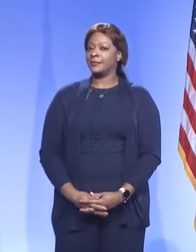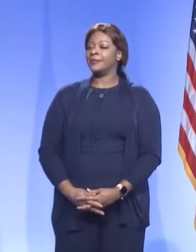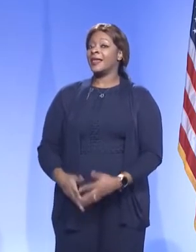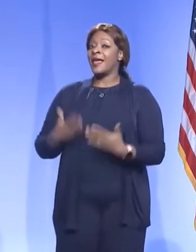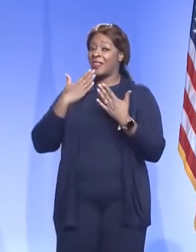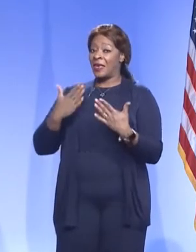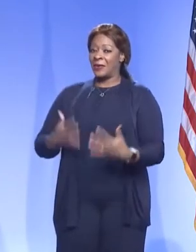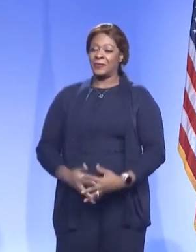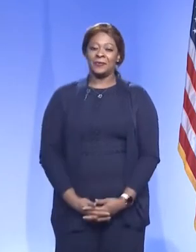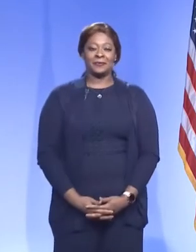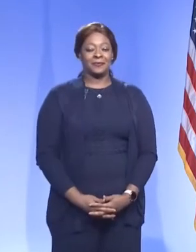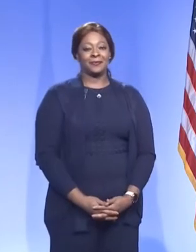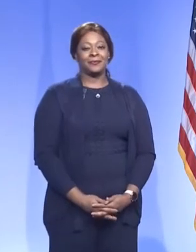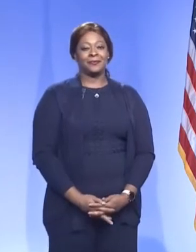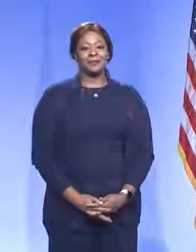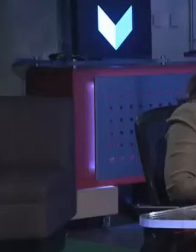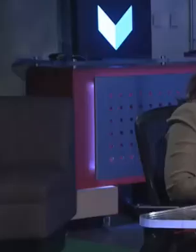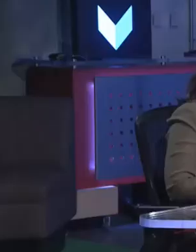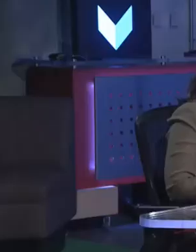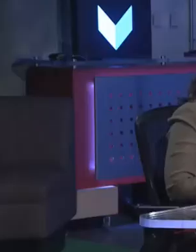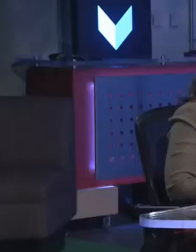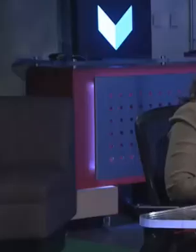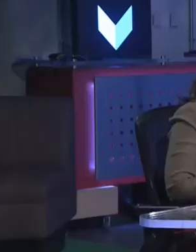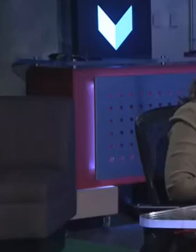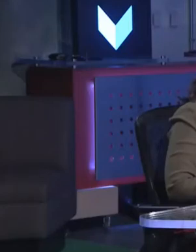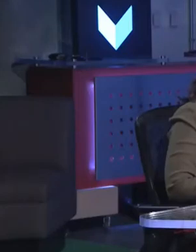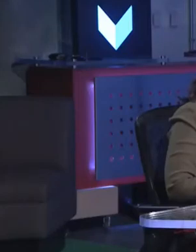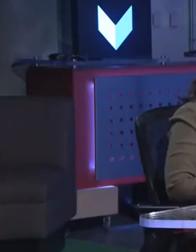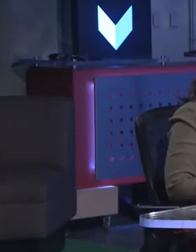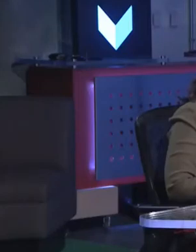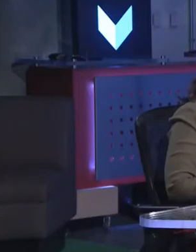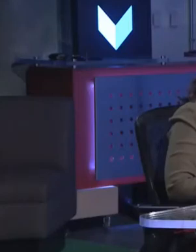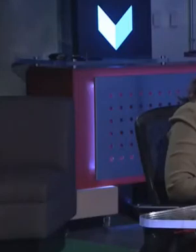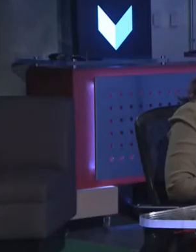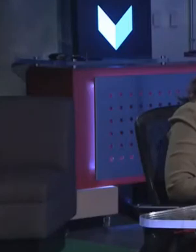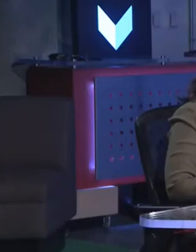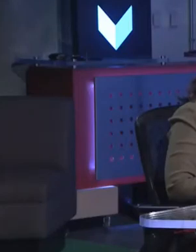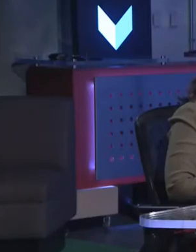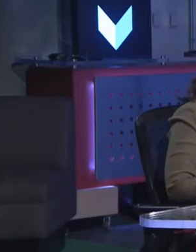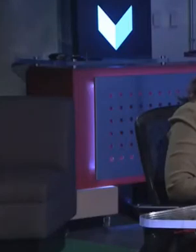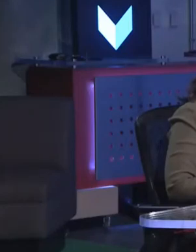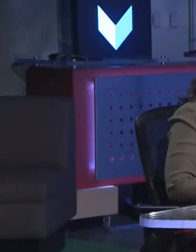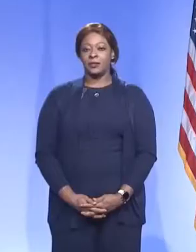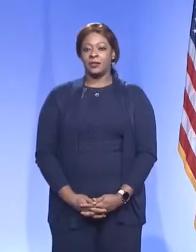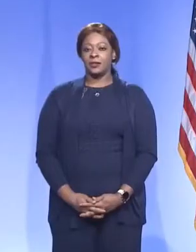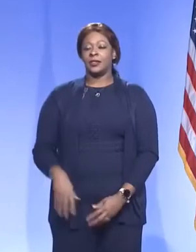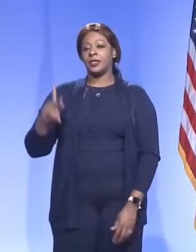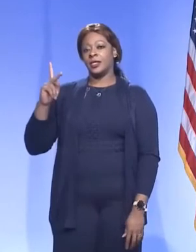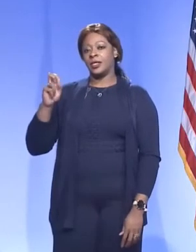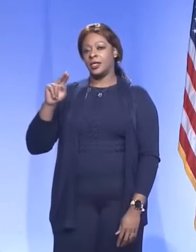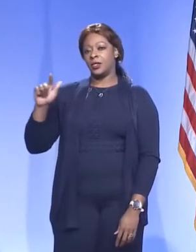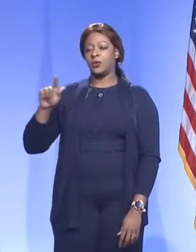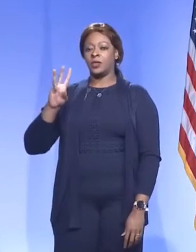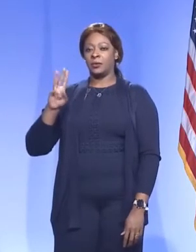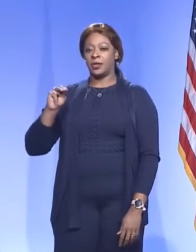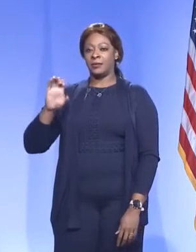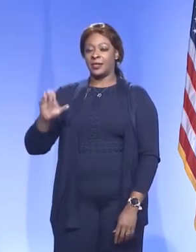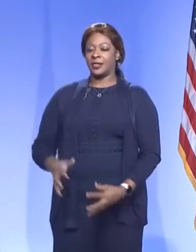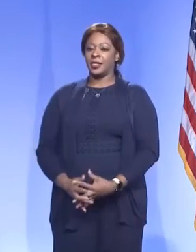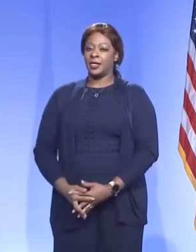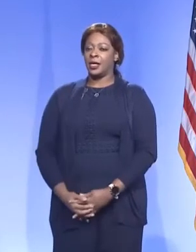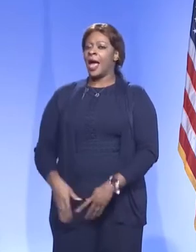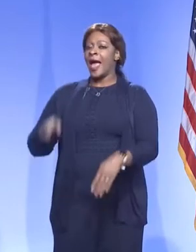all of that information will be forthcoming. But we do have our communications teams working on putting together some information packets